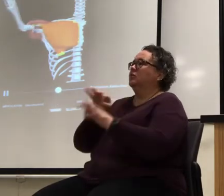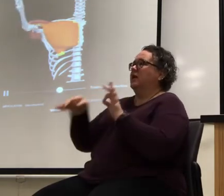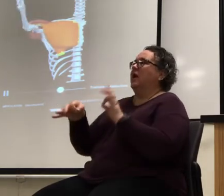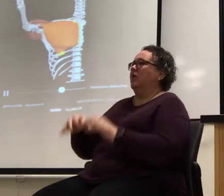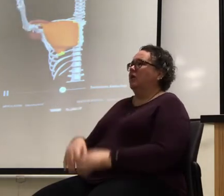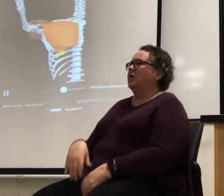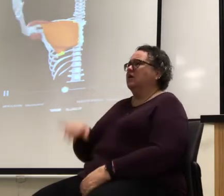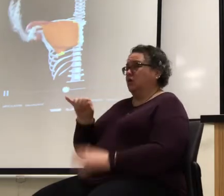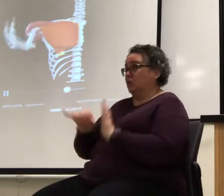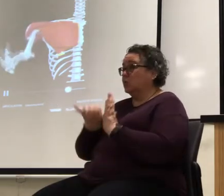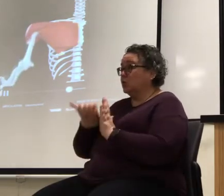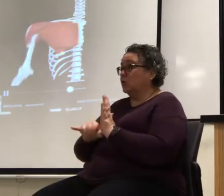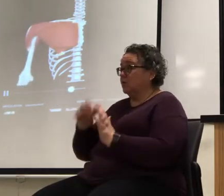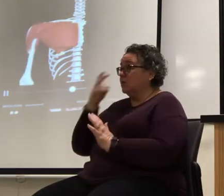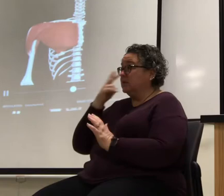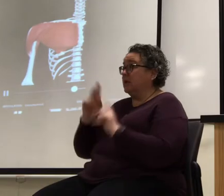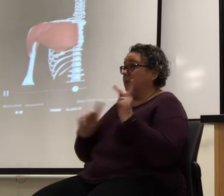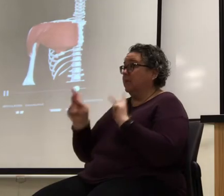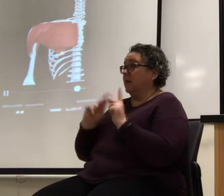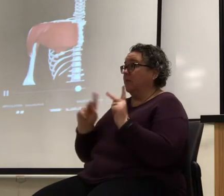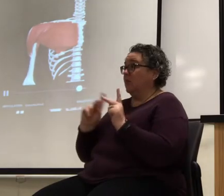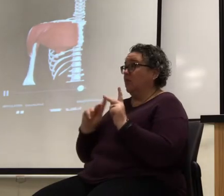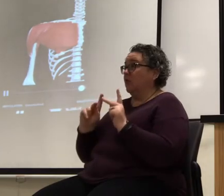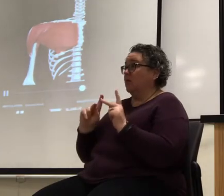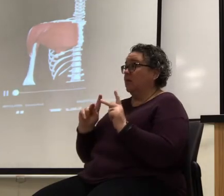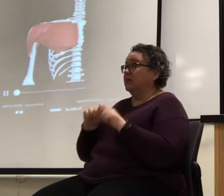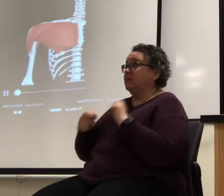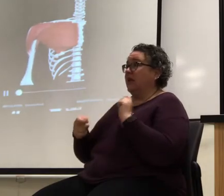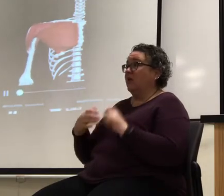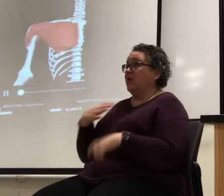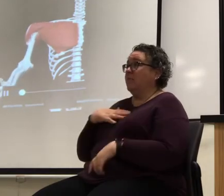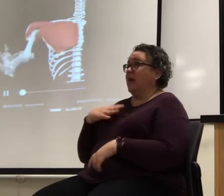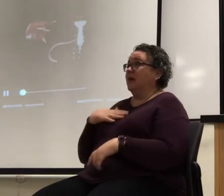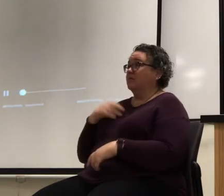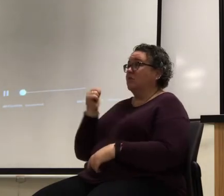Just YouTube it. You'll see people tear their pecs all the time.